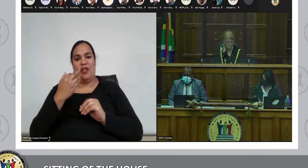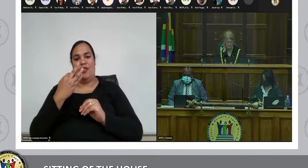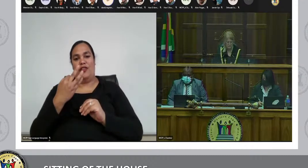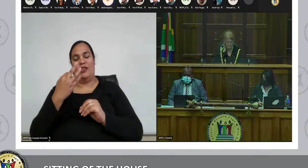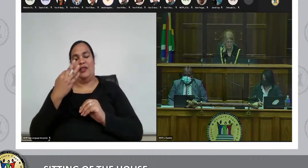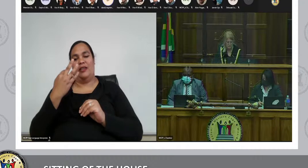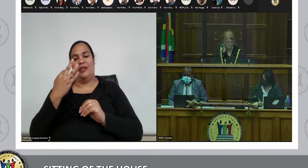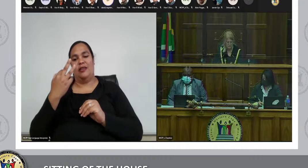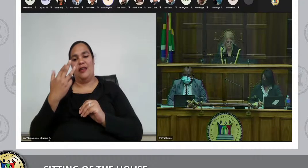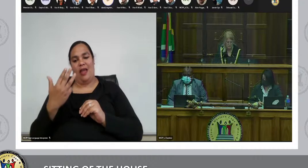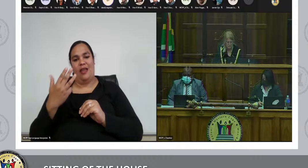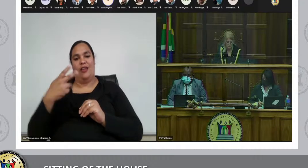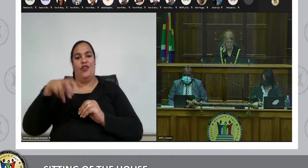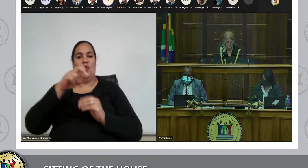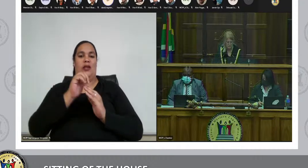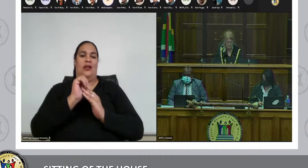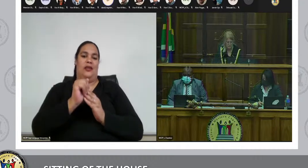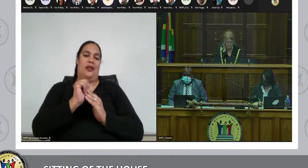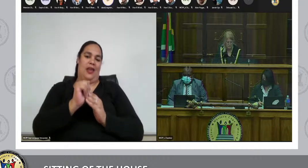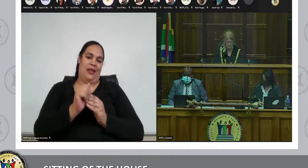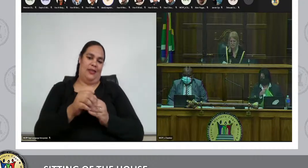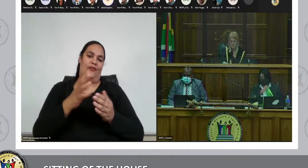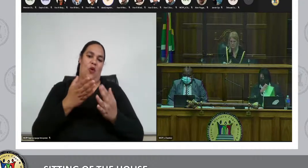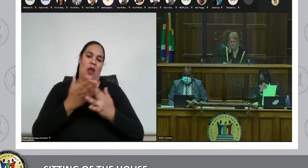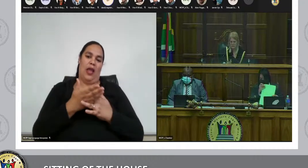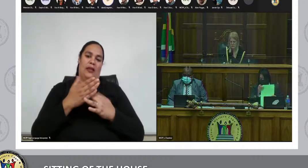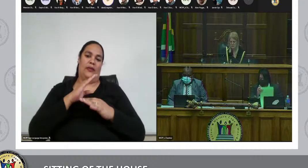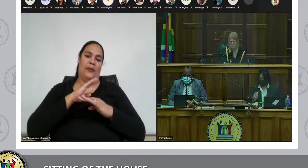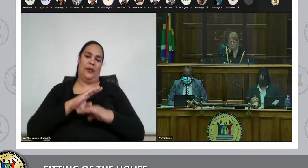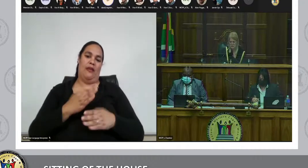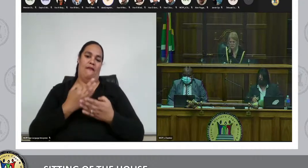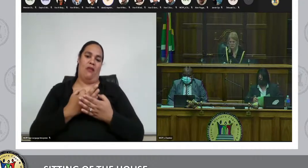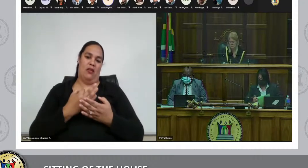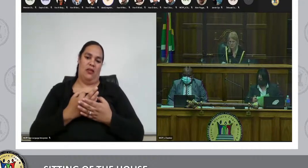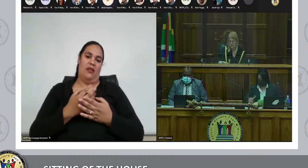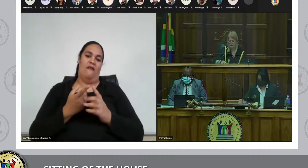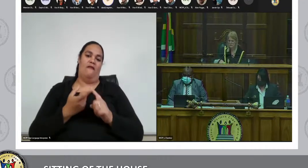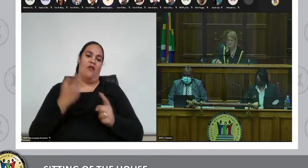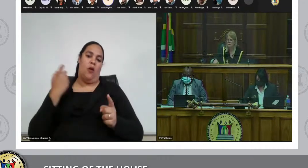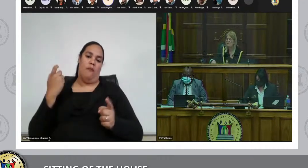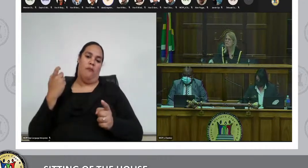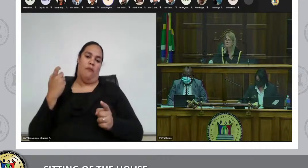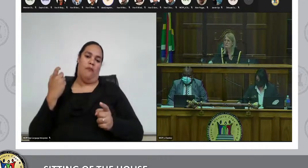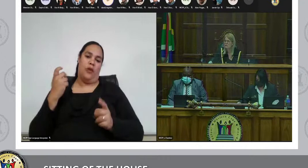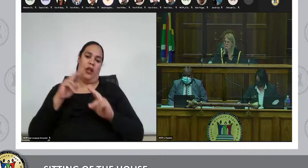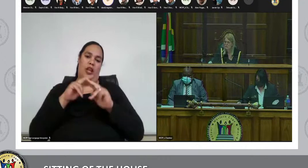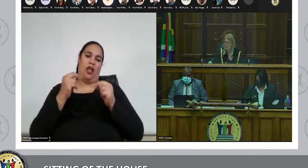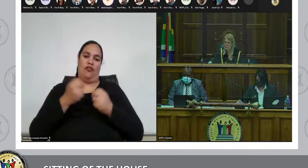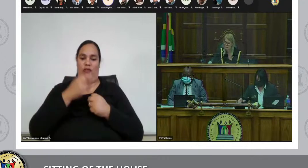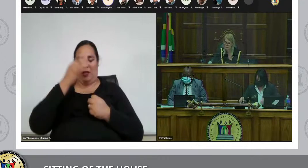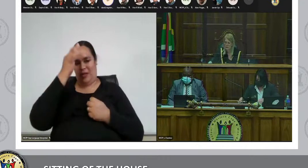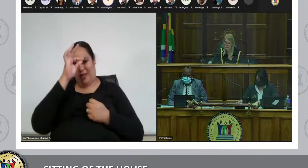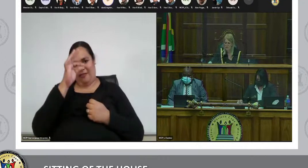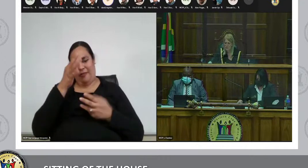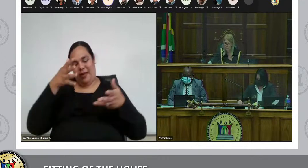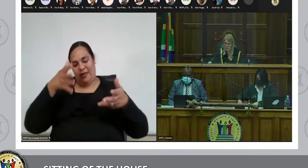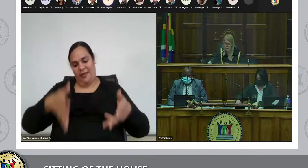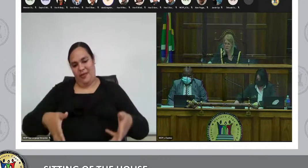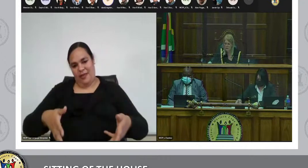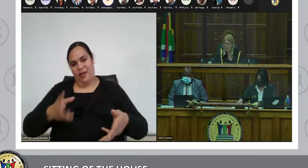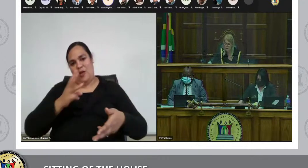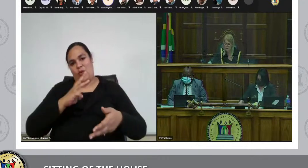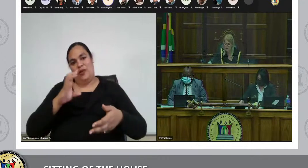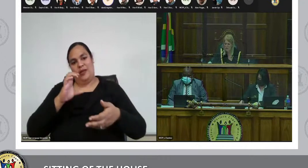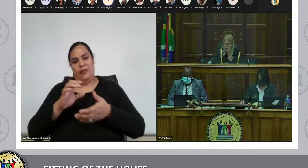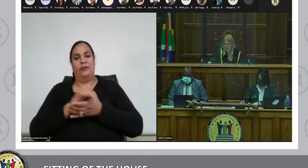2,039 tourist guides to access relief funding from national government here in